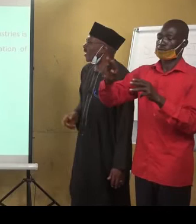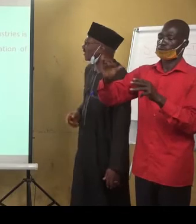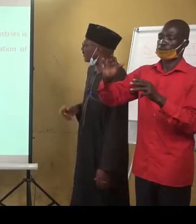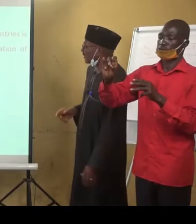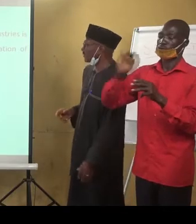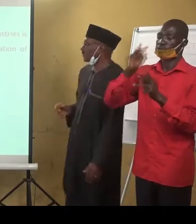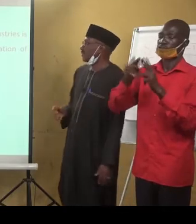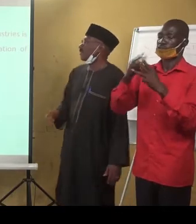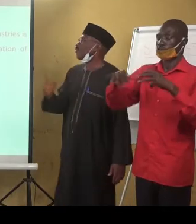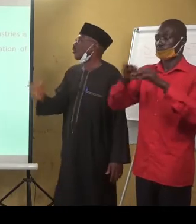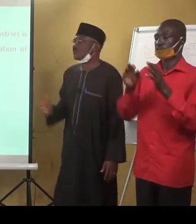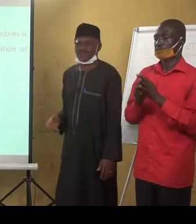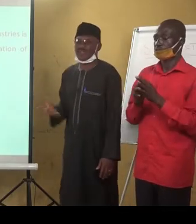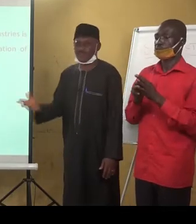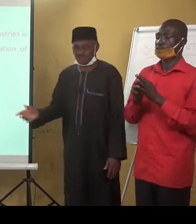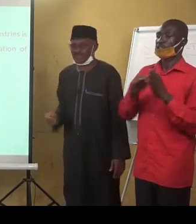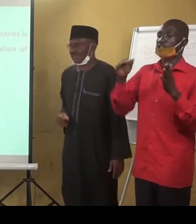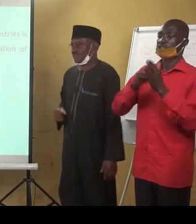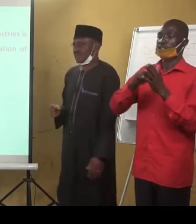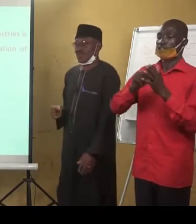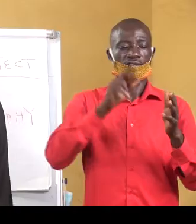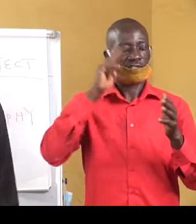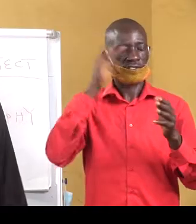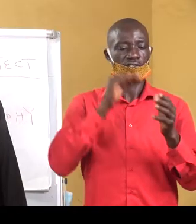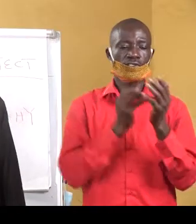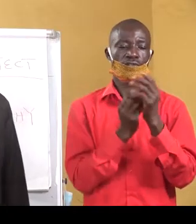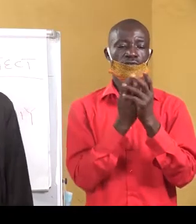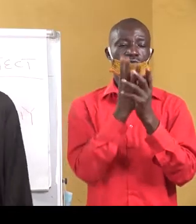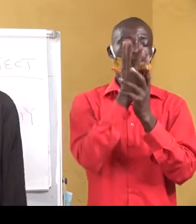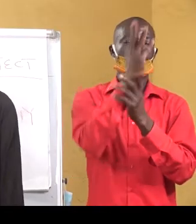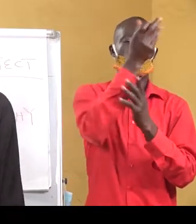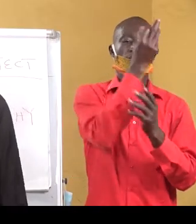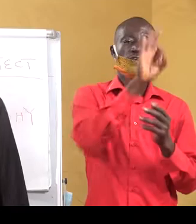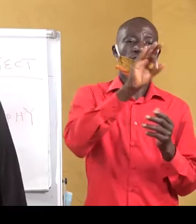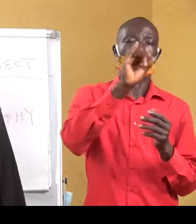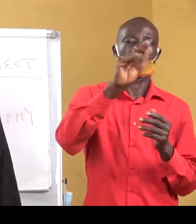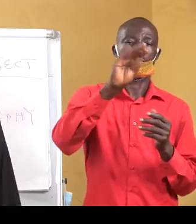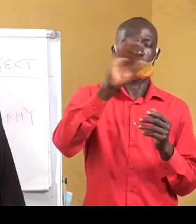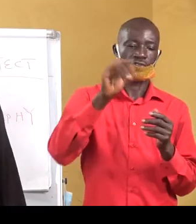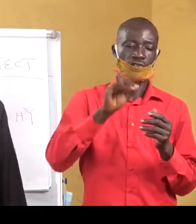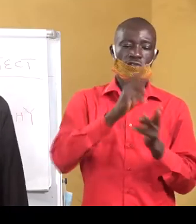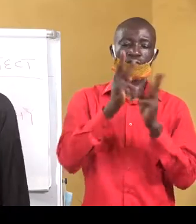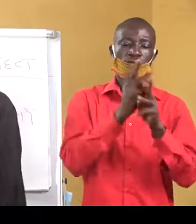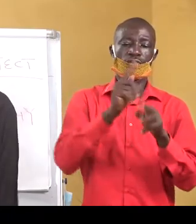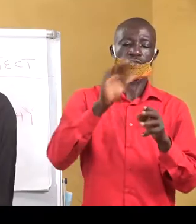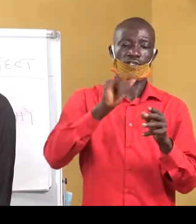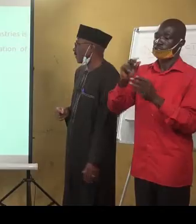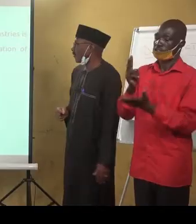fourth one is the growth of industries. World trade encourages the growth of